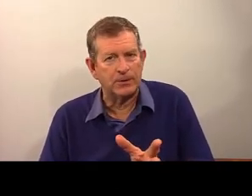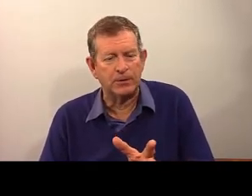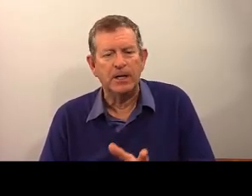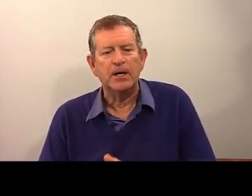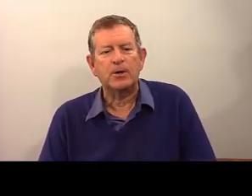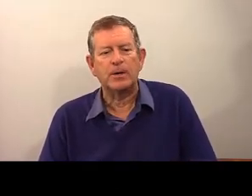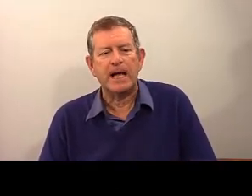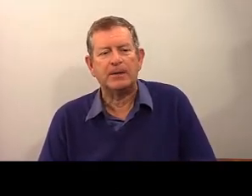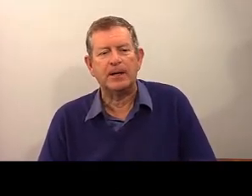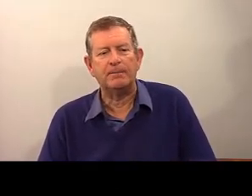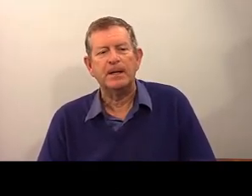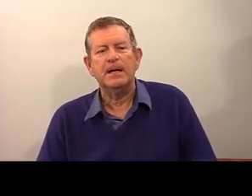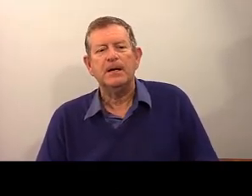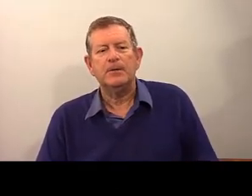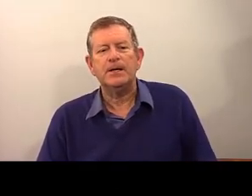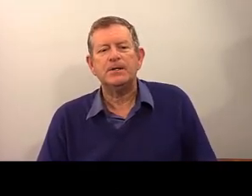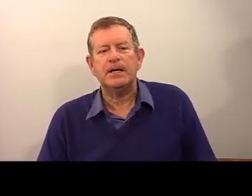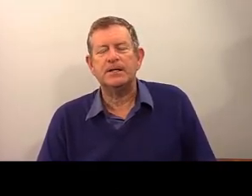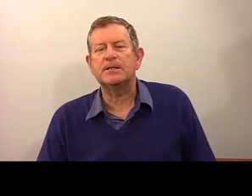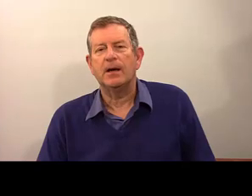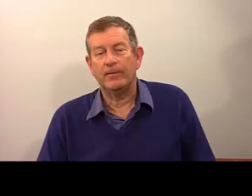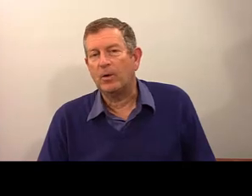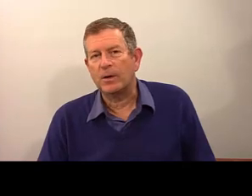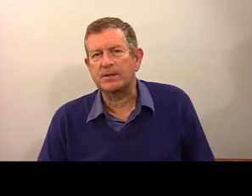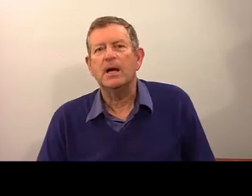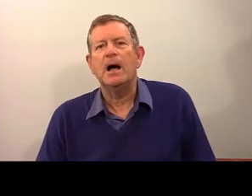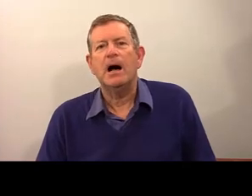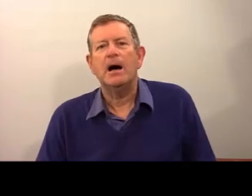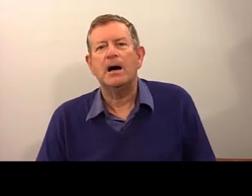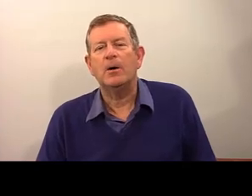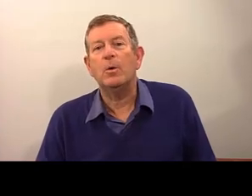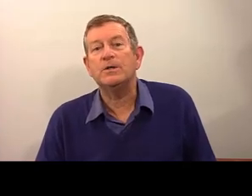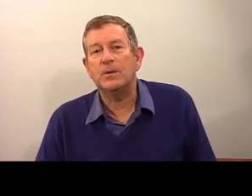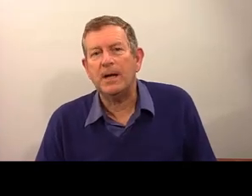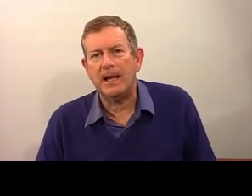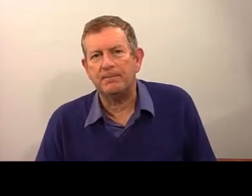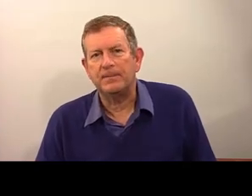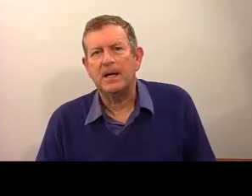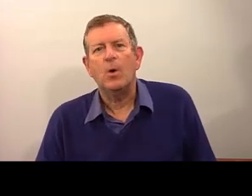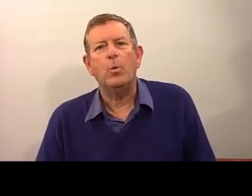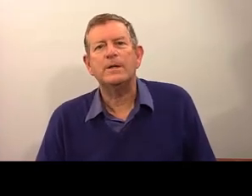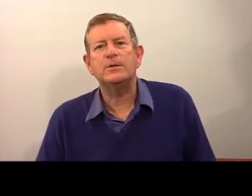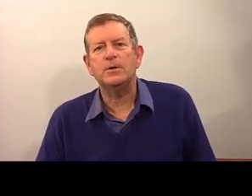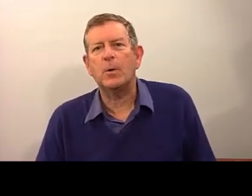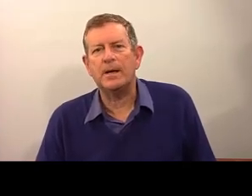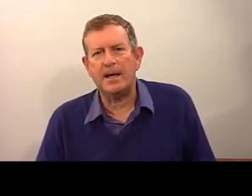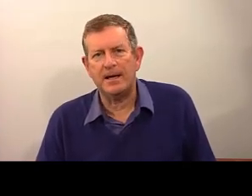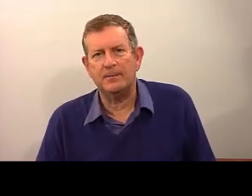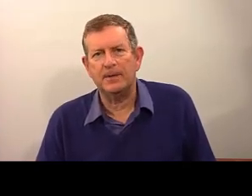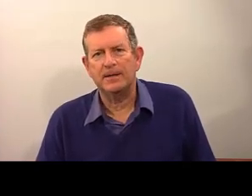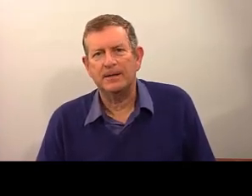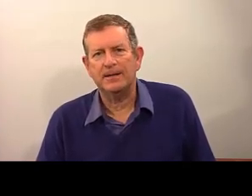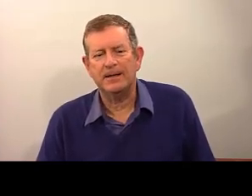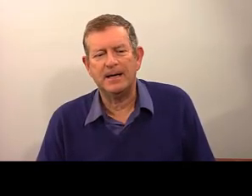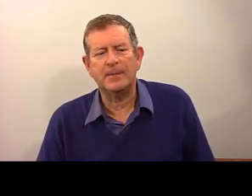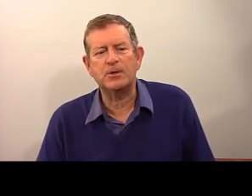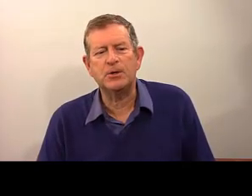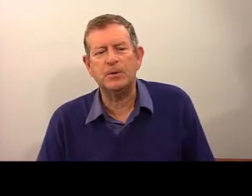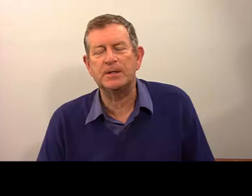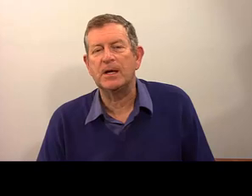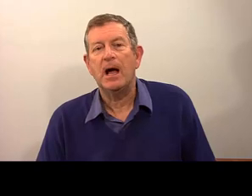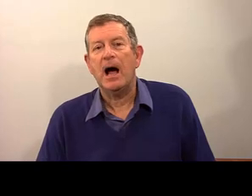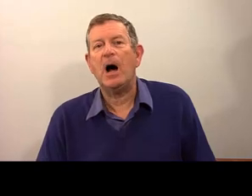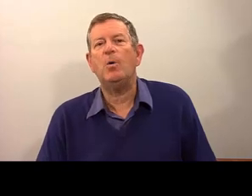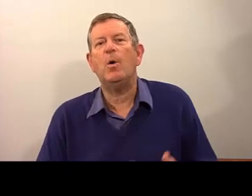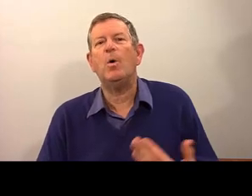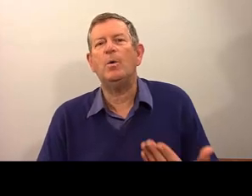be able to create them. This is, of course, what's your name? What's your name? And number